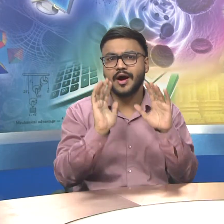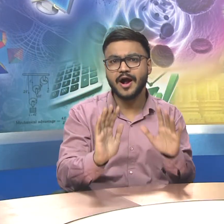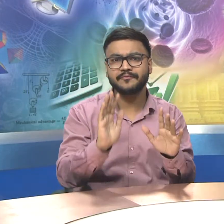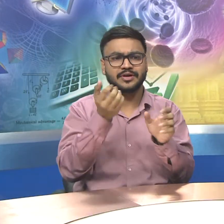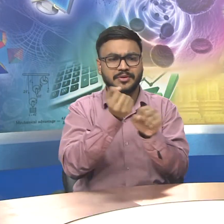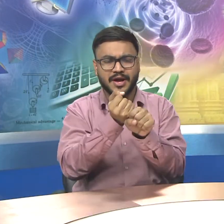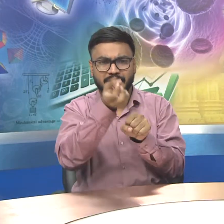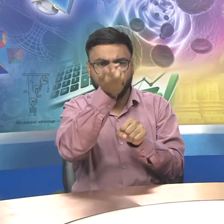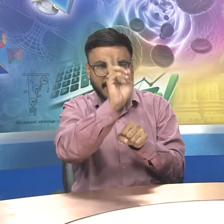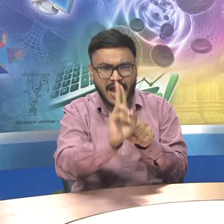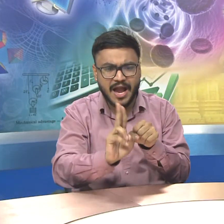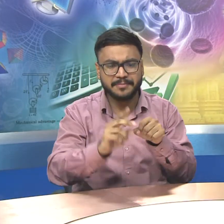structure,